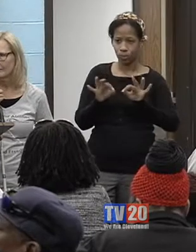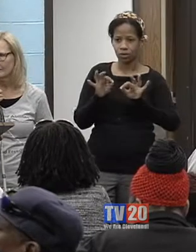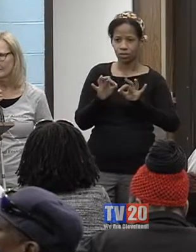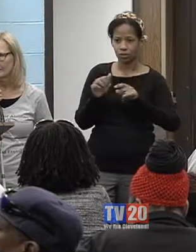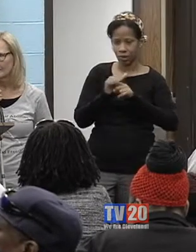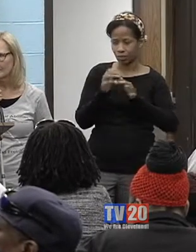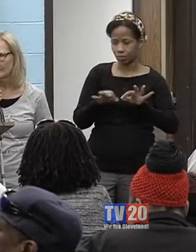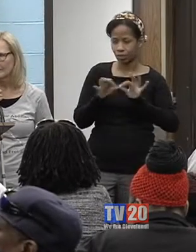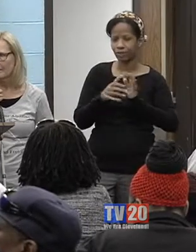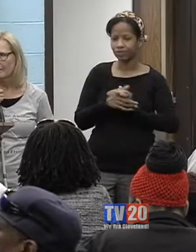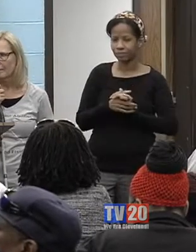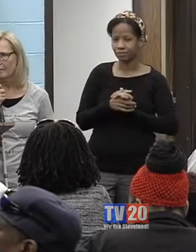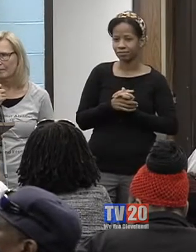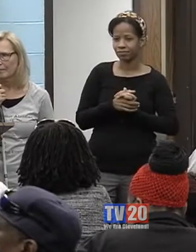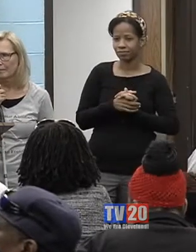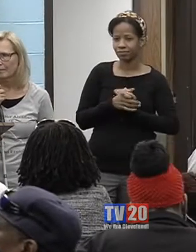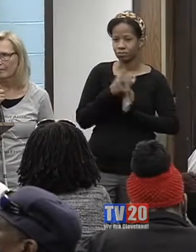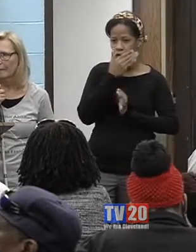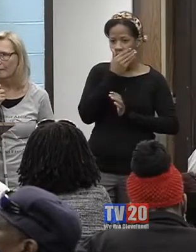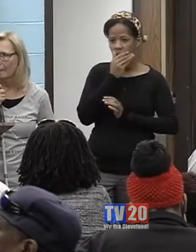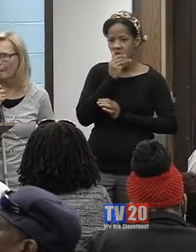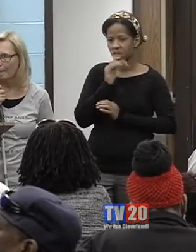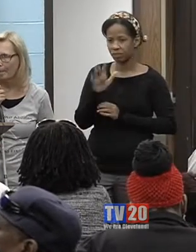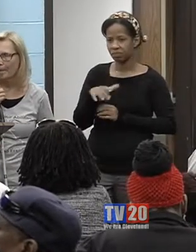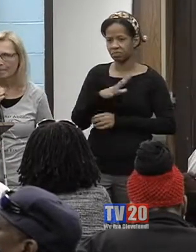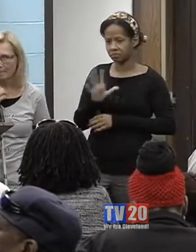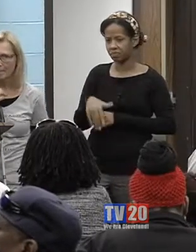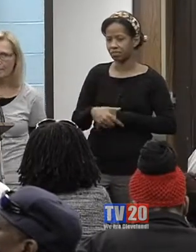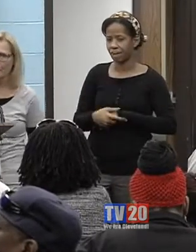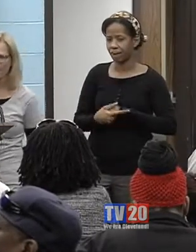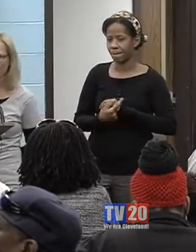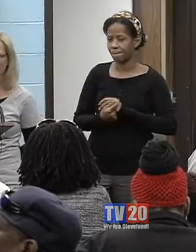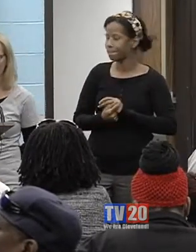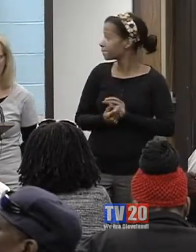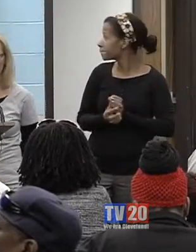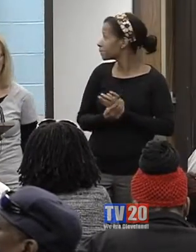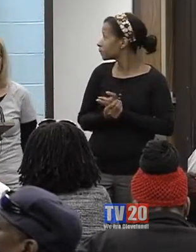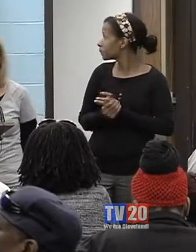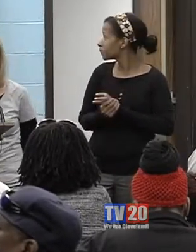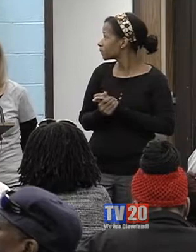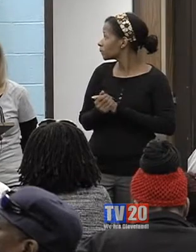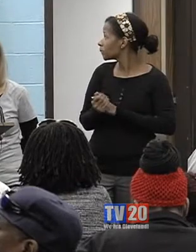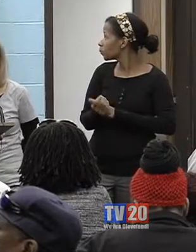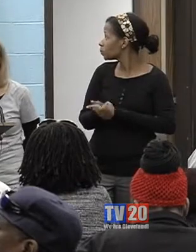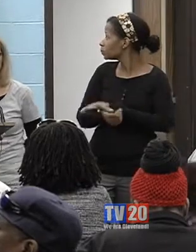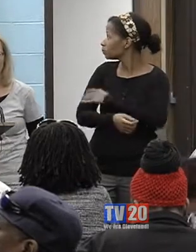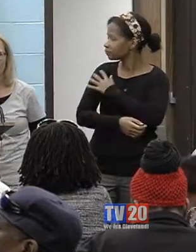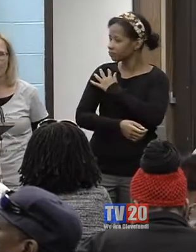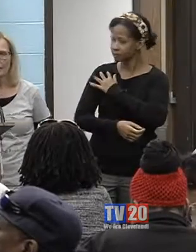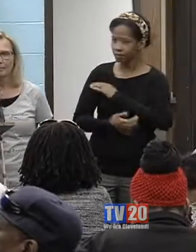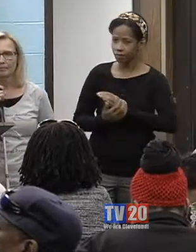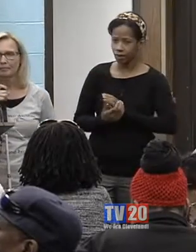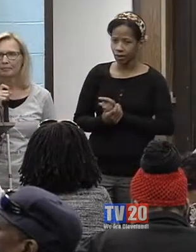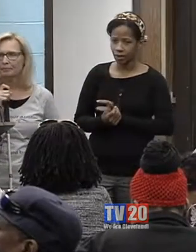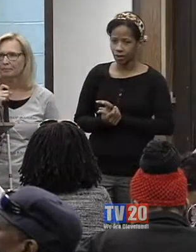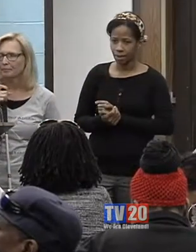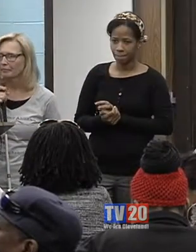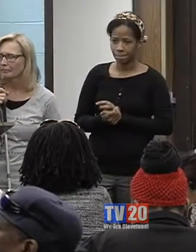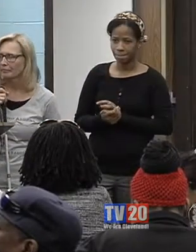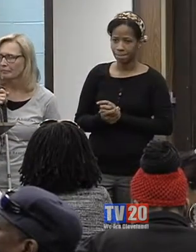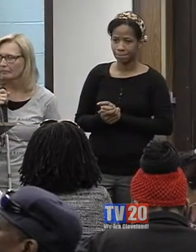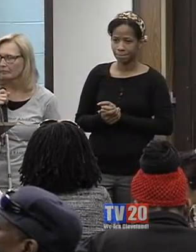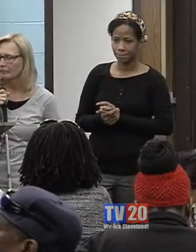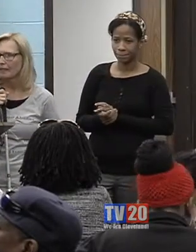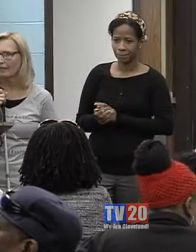have to learn the fundamentals first to have fun. After all, that's the first three letters in fundamentals. That's right. And he